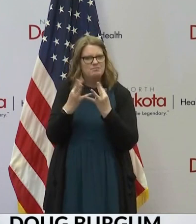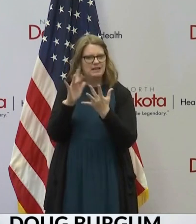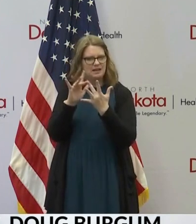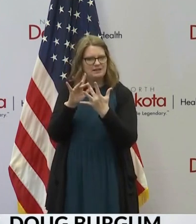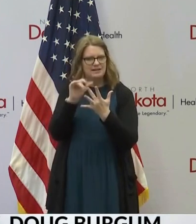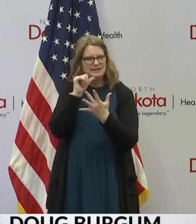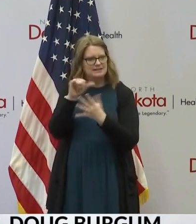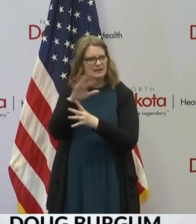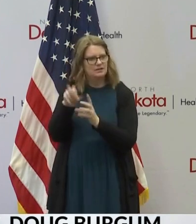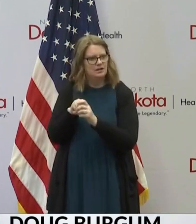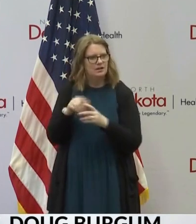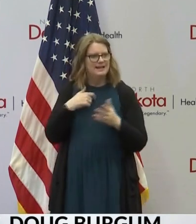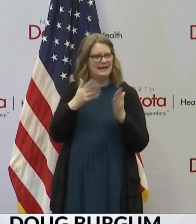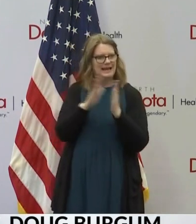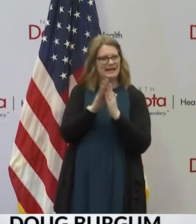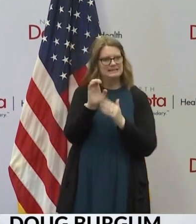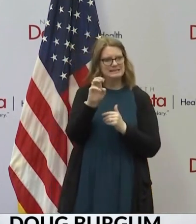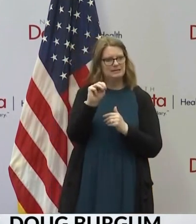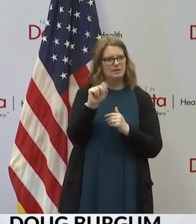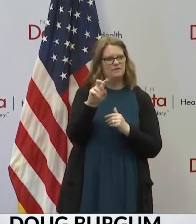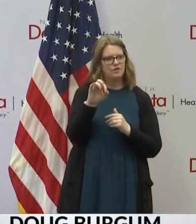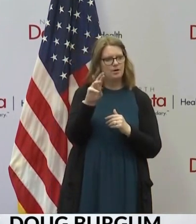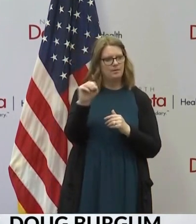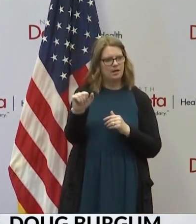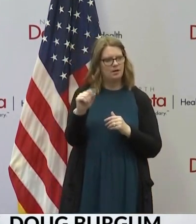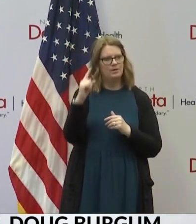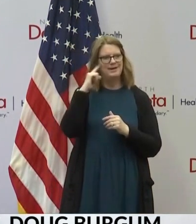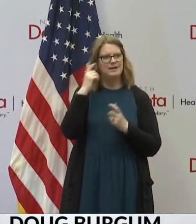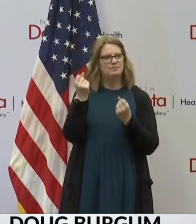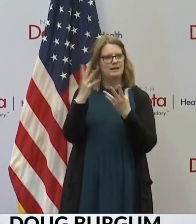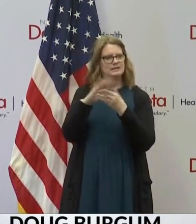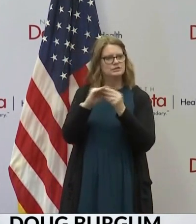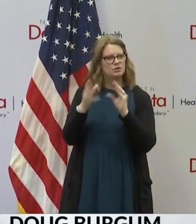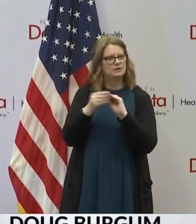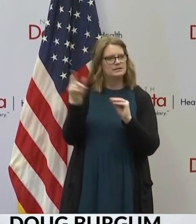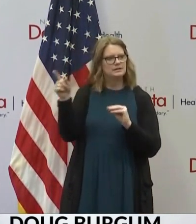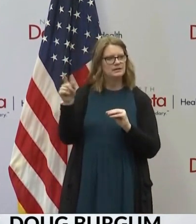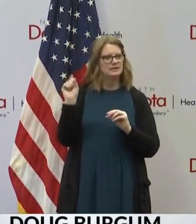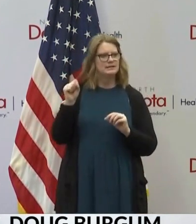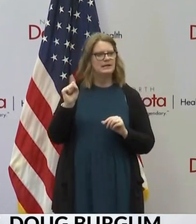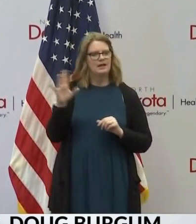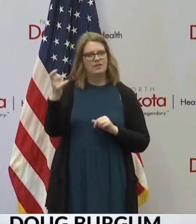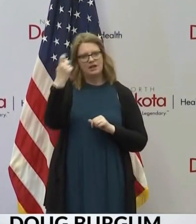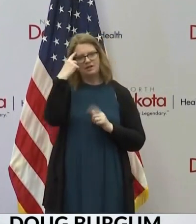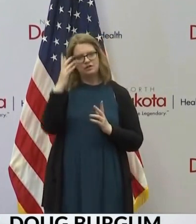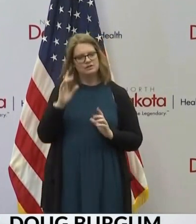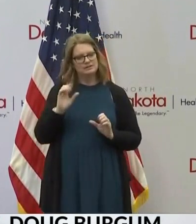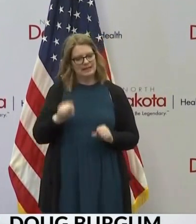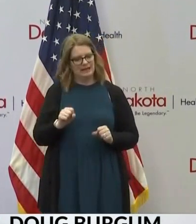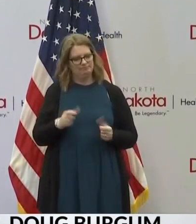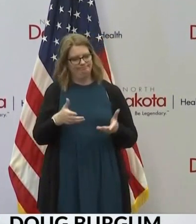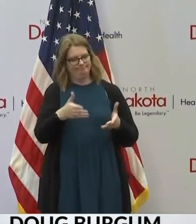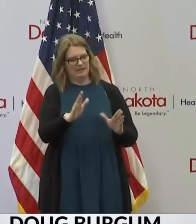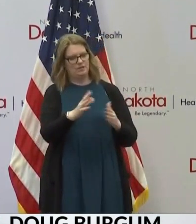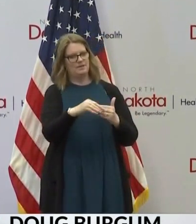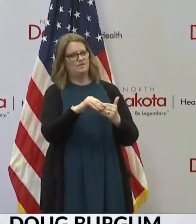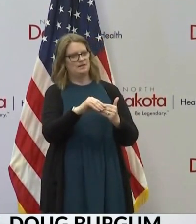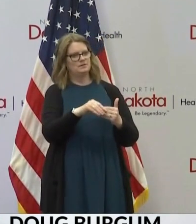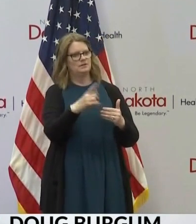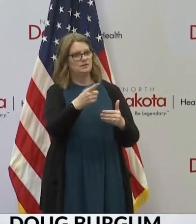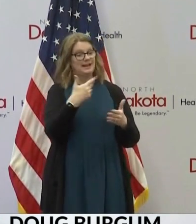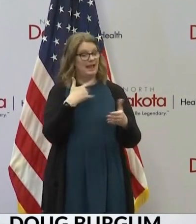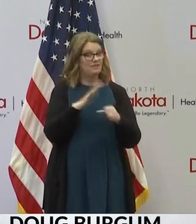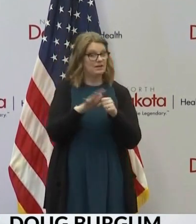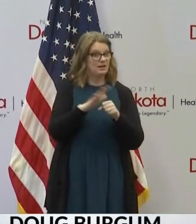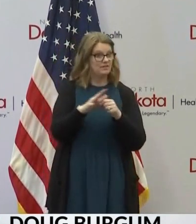asked Seema Verma about this as well, to say we're hearing a lot of this. And they now kind of say, well, the governors can do what they need to do there. We've given them the flexibility. Do you have